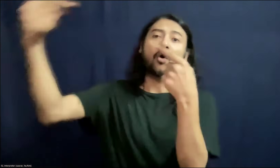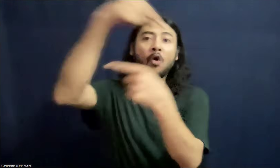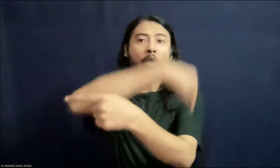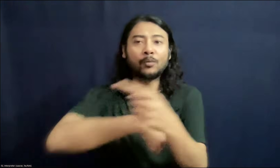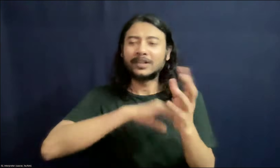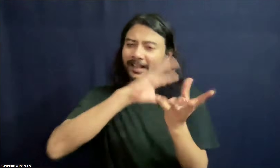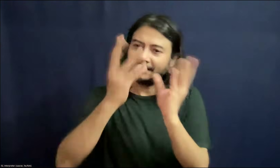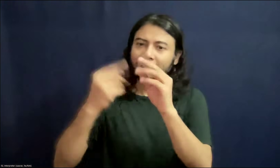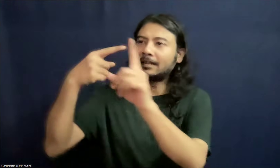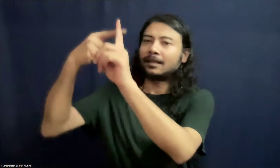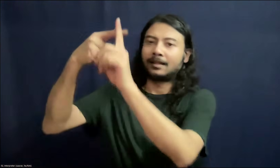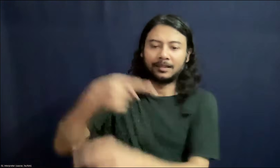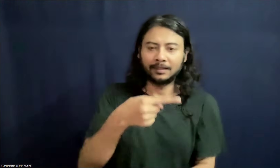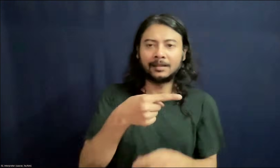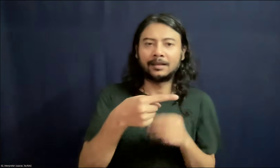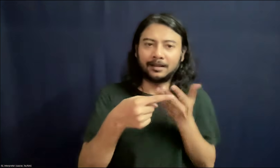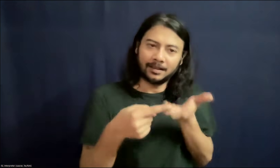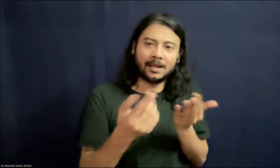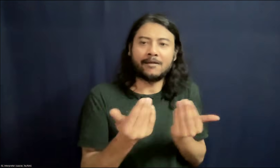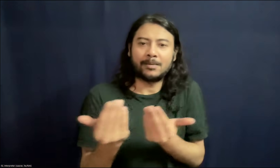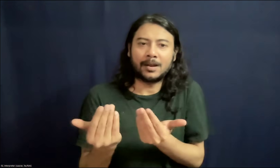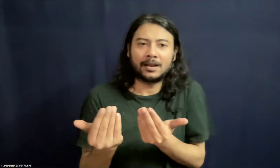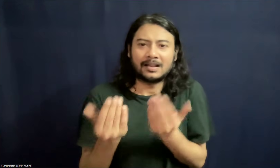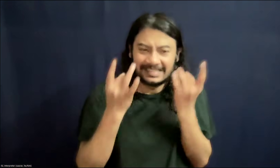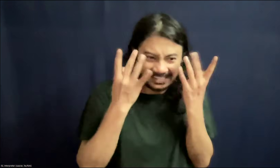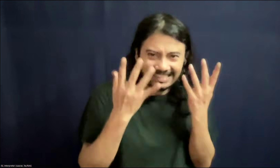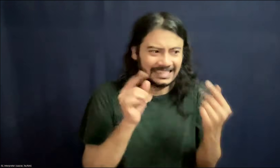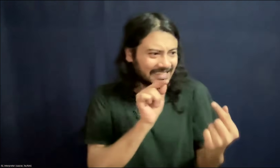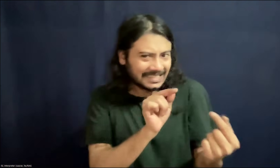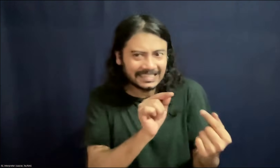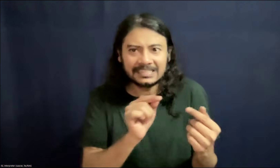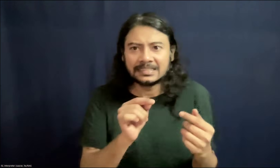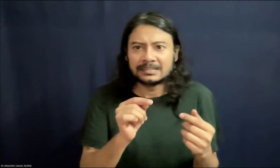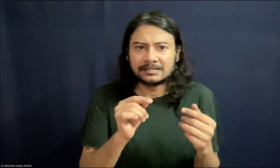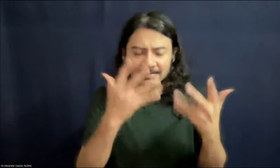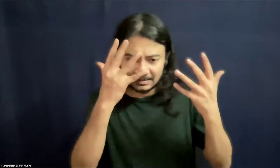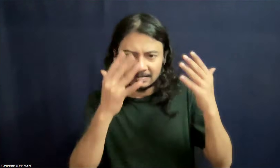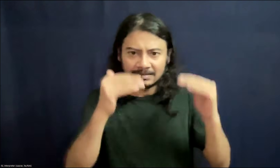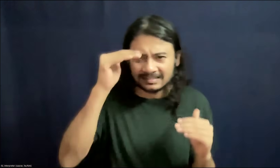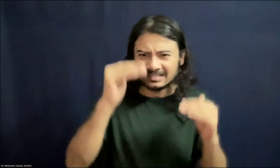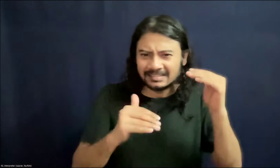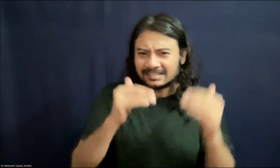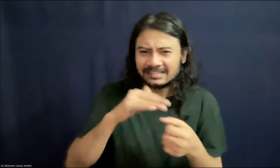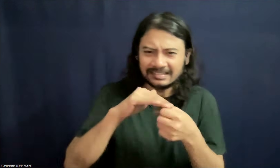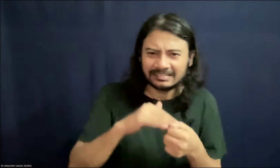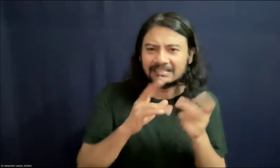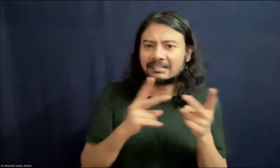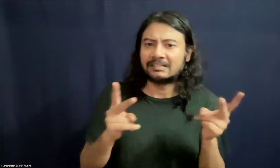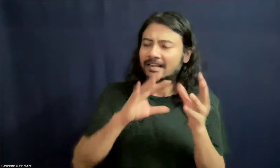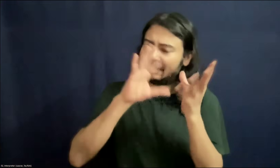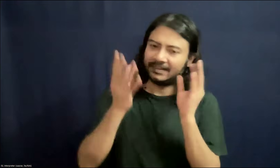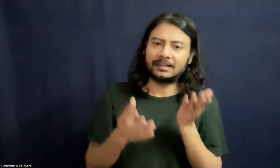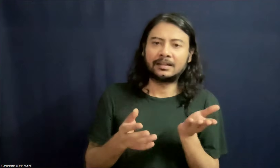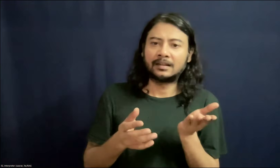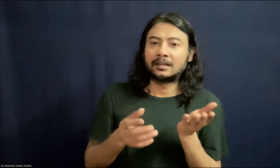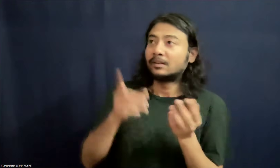jealousy, hatred, anger, because it's an ulta tree, right? It's an inverted tree. So whatever is present in